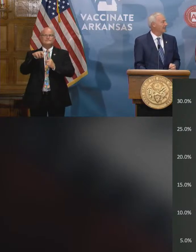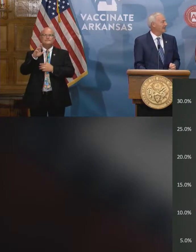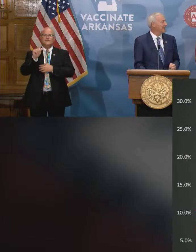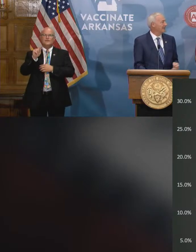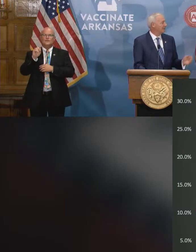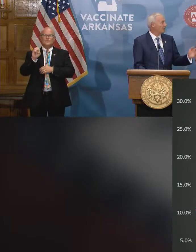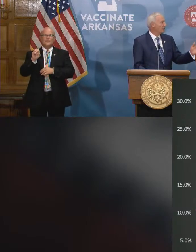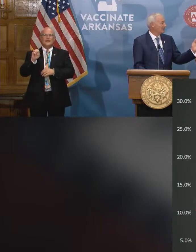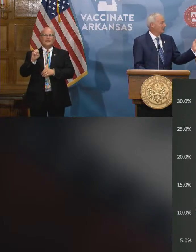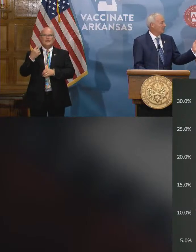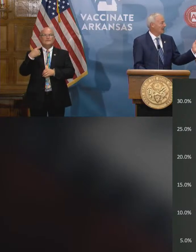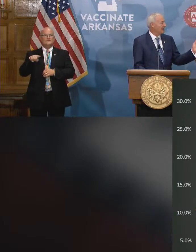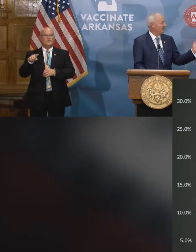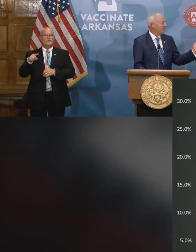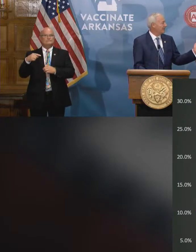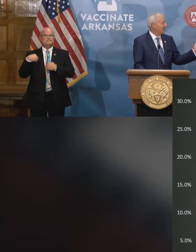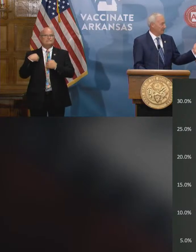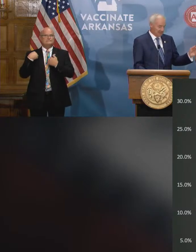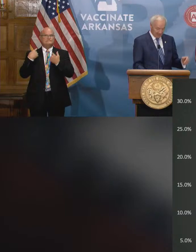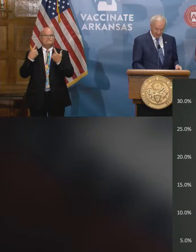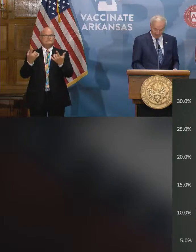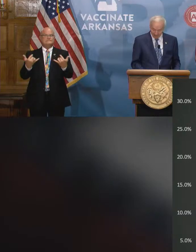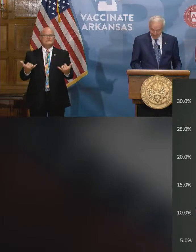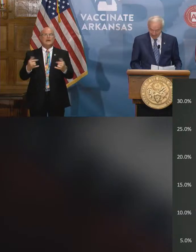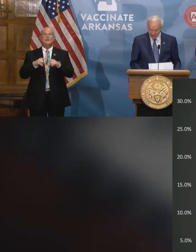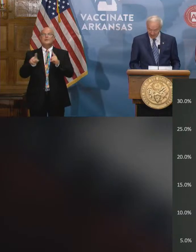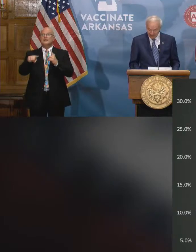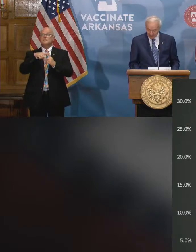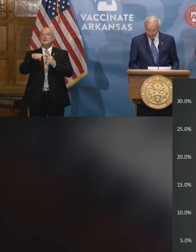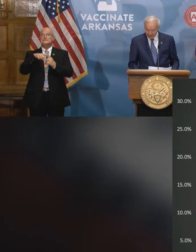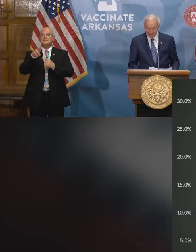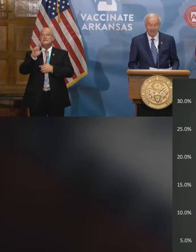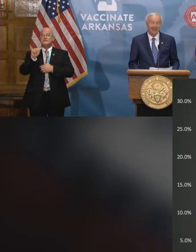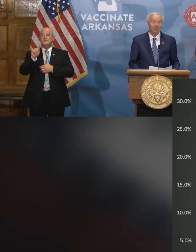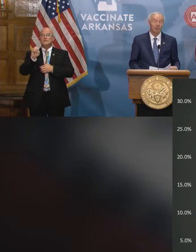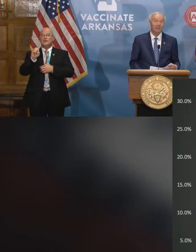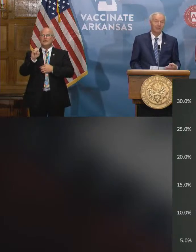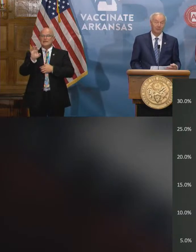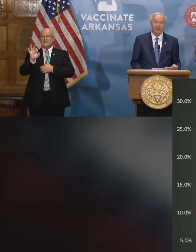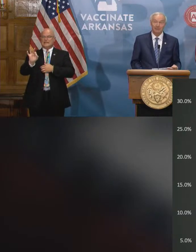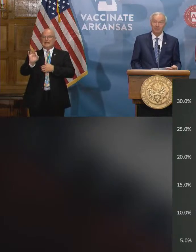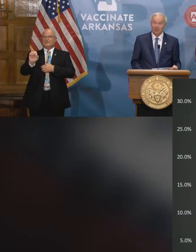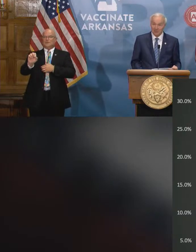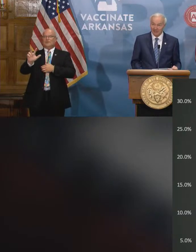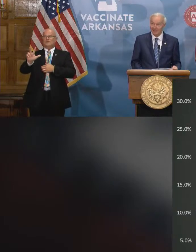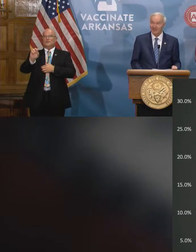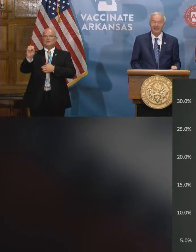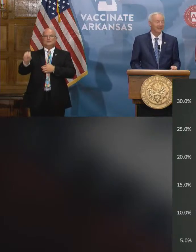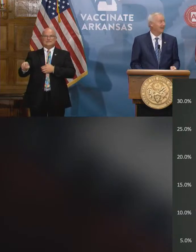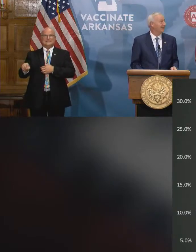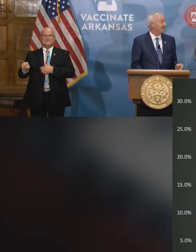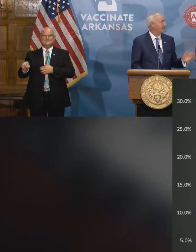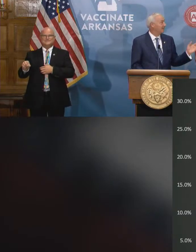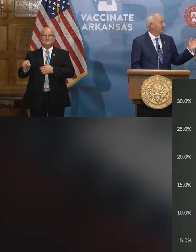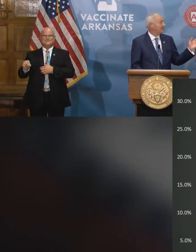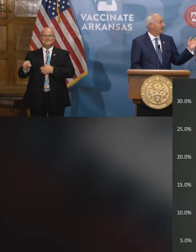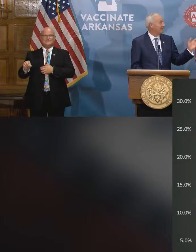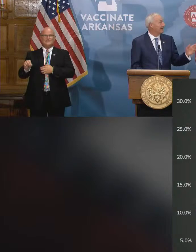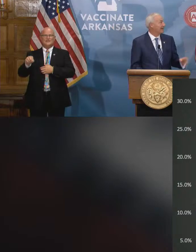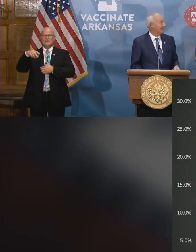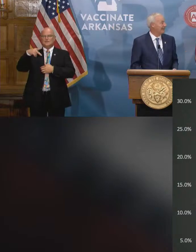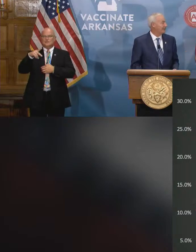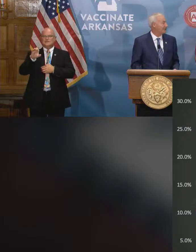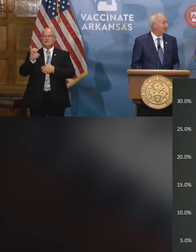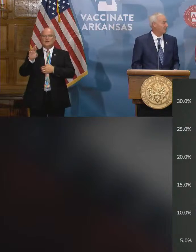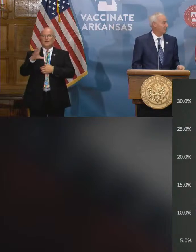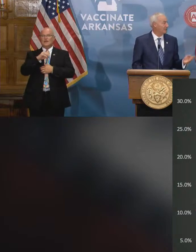rate for some time, but now our positivity rate is 9.3% of